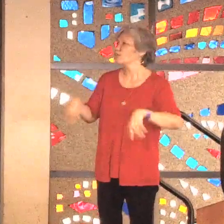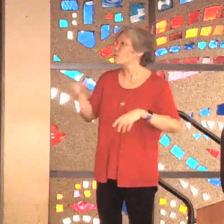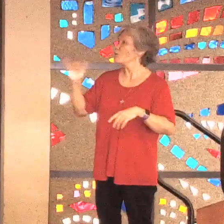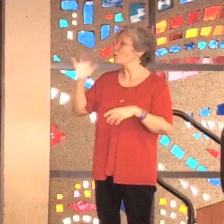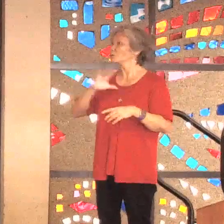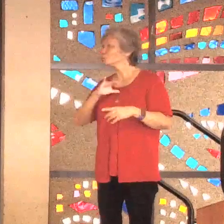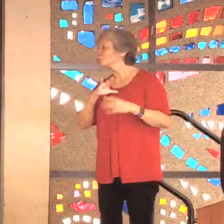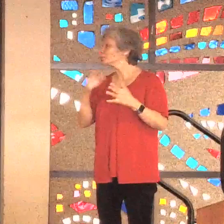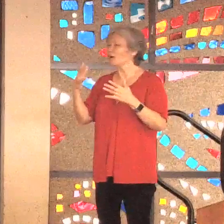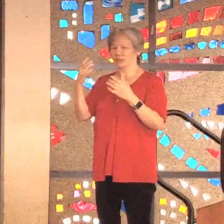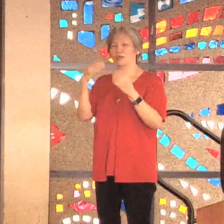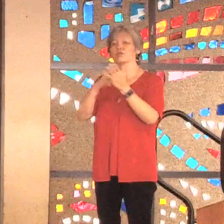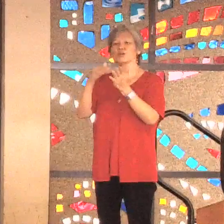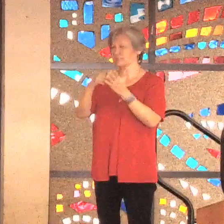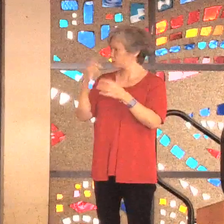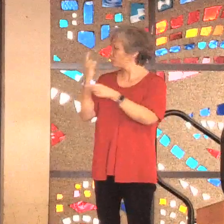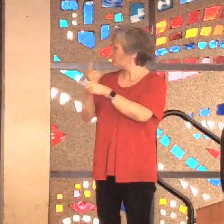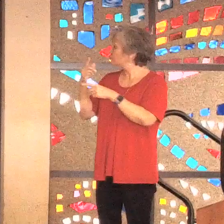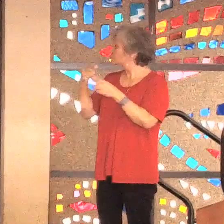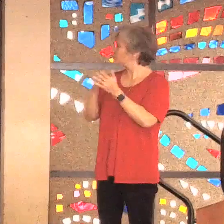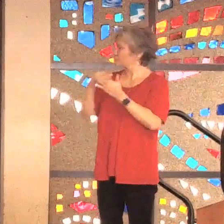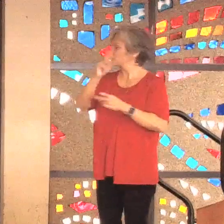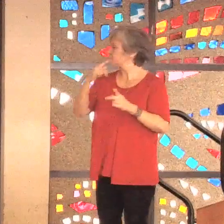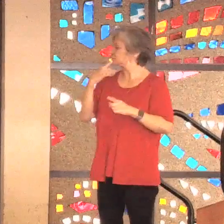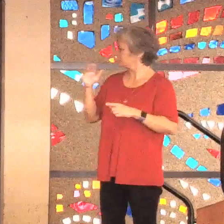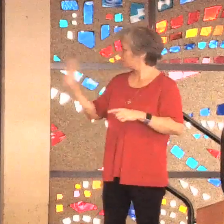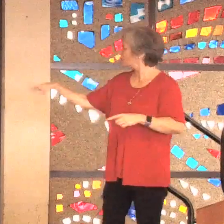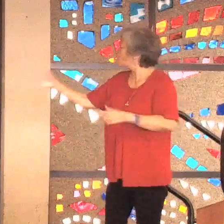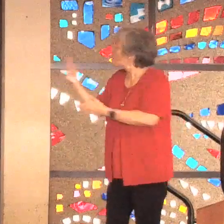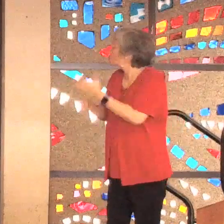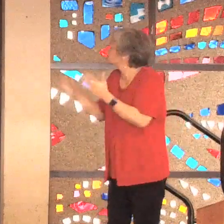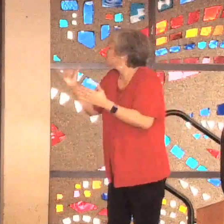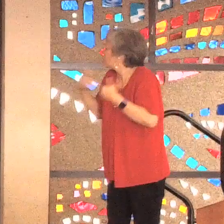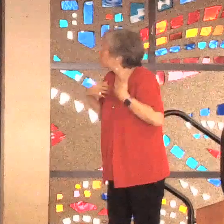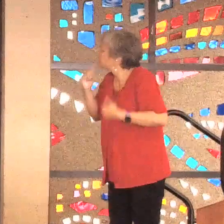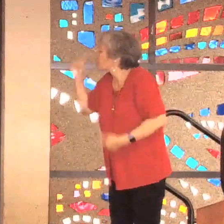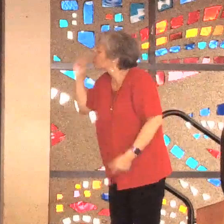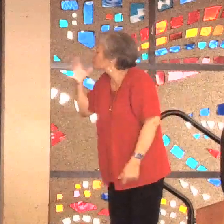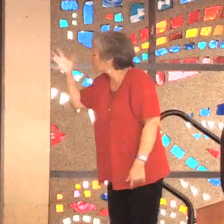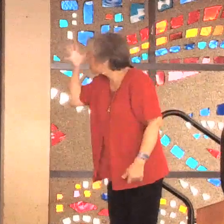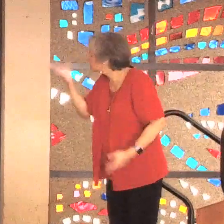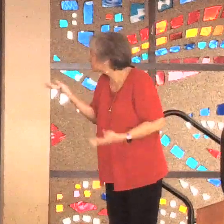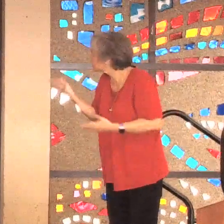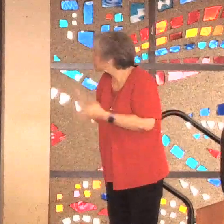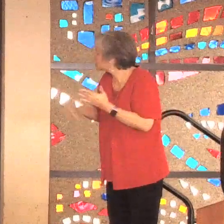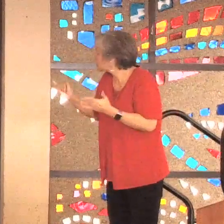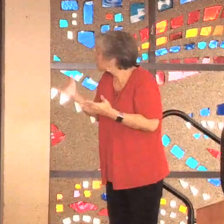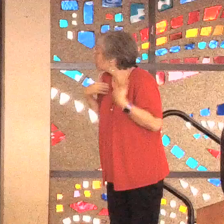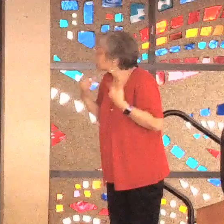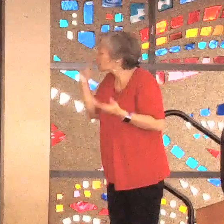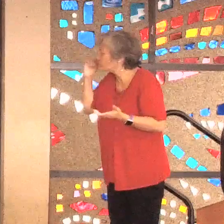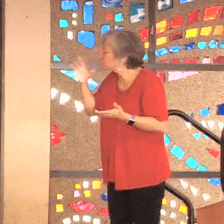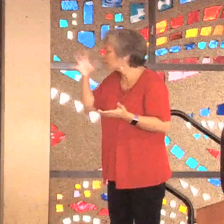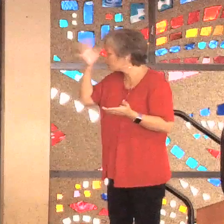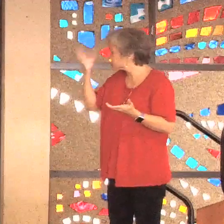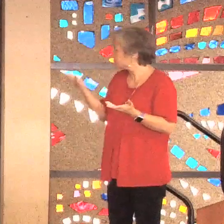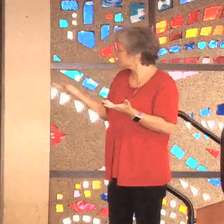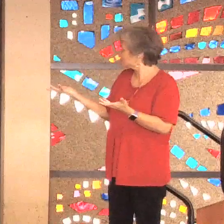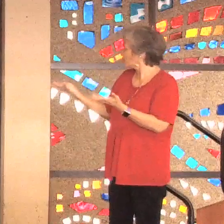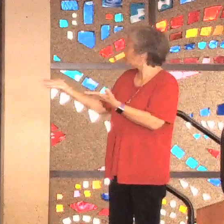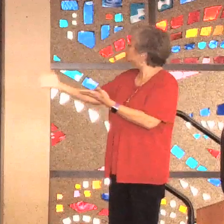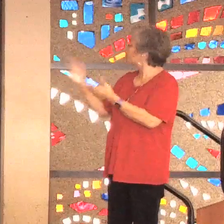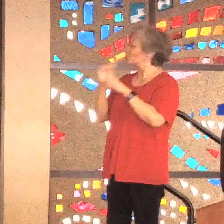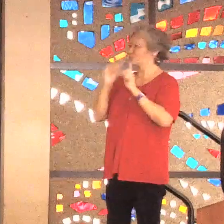be like, oh yeah, that's cool, okay, sure. And some friends might be in shock, like, so what's it like having deaf parents? What did they say?